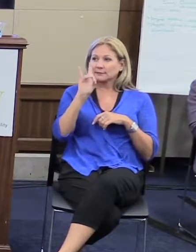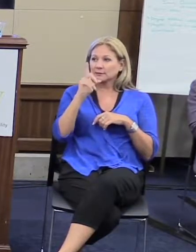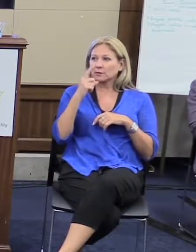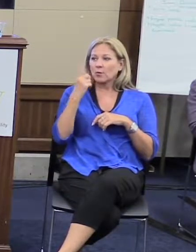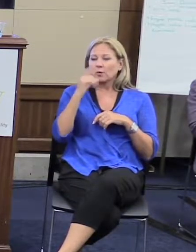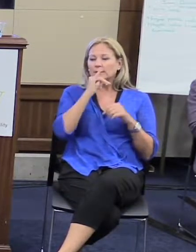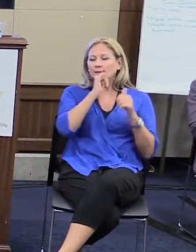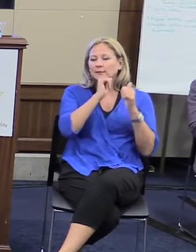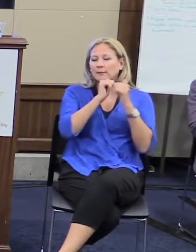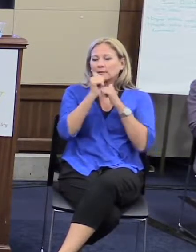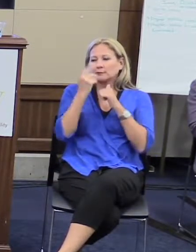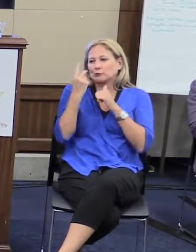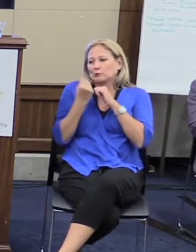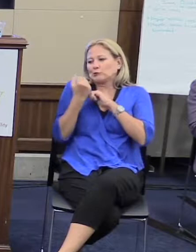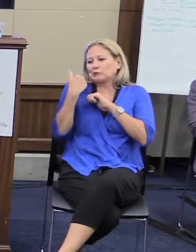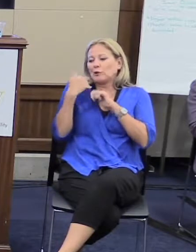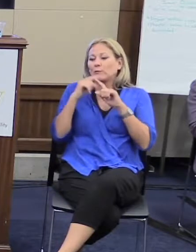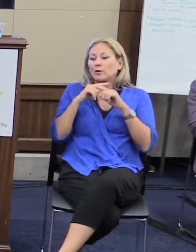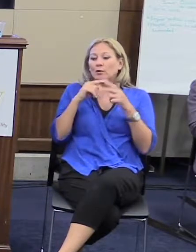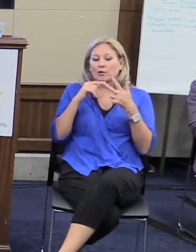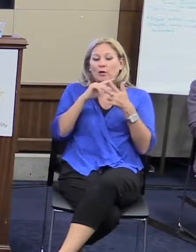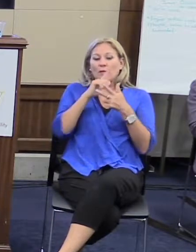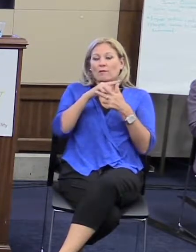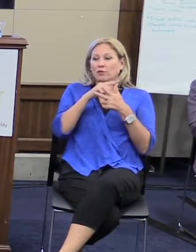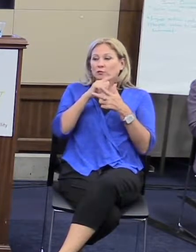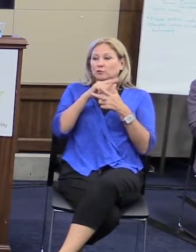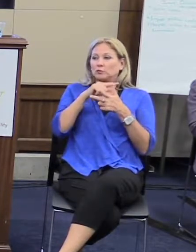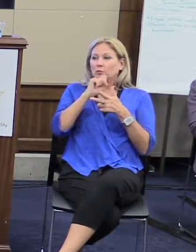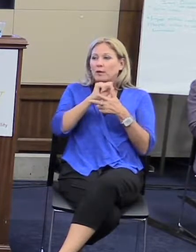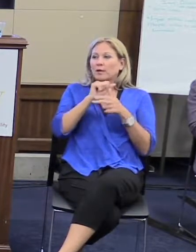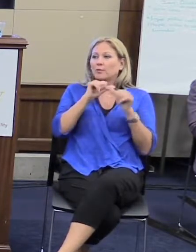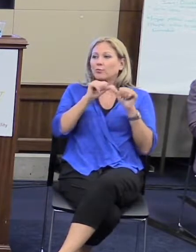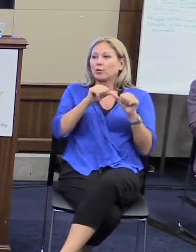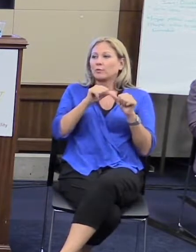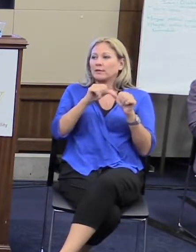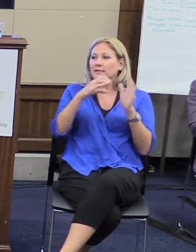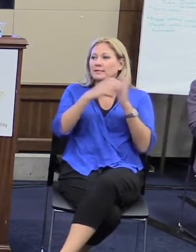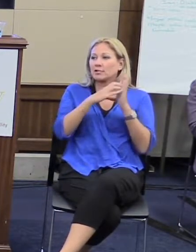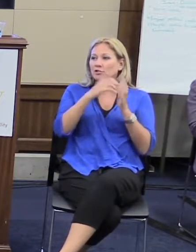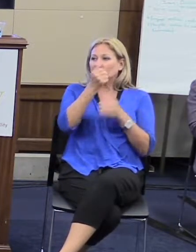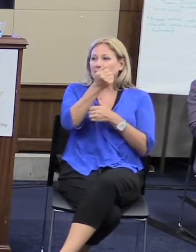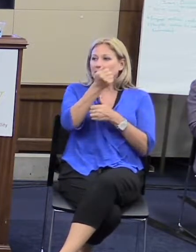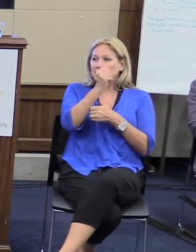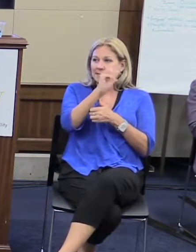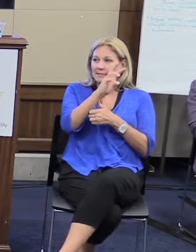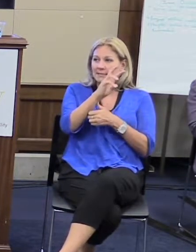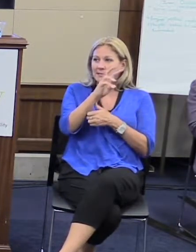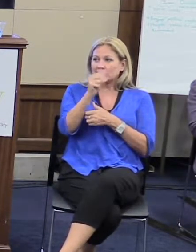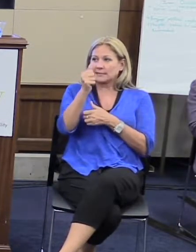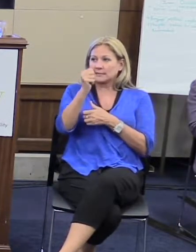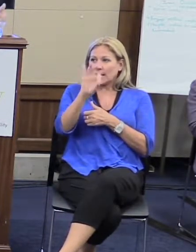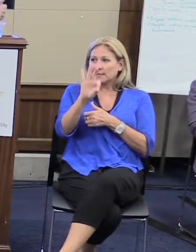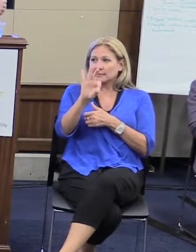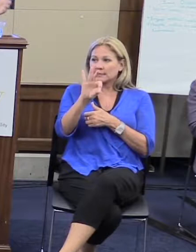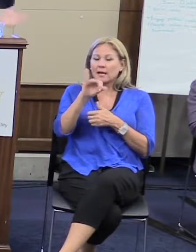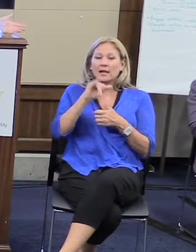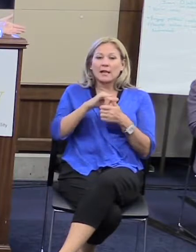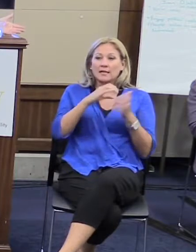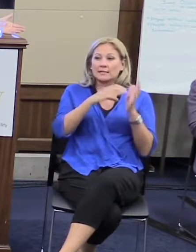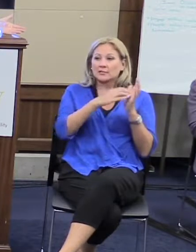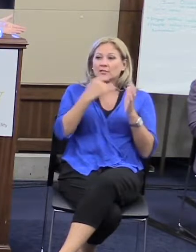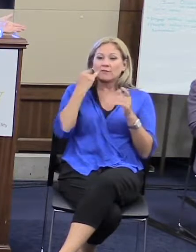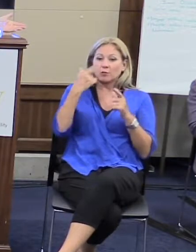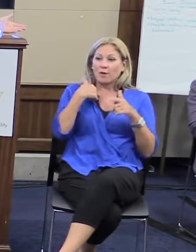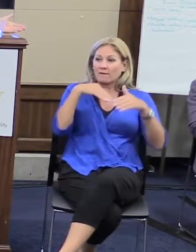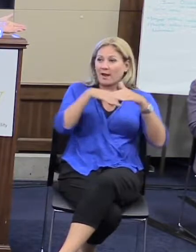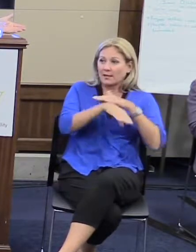didn't get passed until 2 years ago. The first one was to make permanent Section 1619. Section 1619 says that if you have access